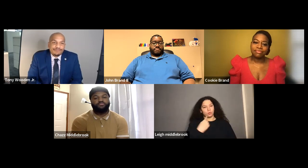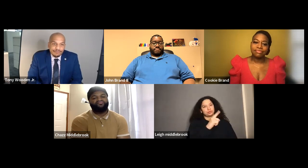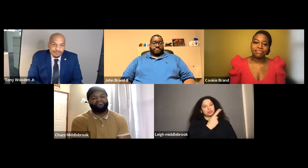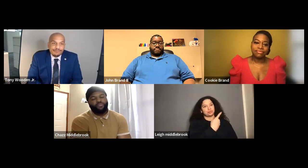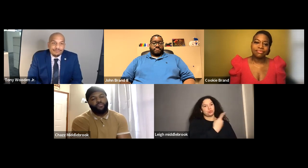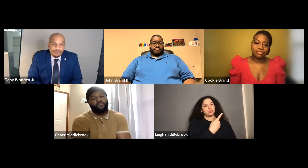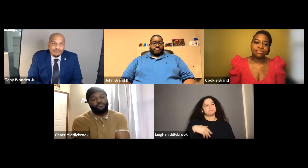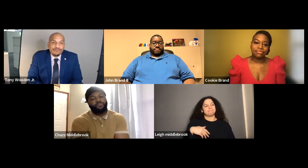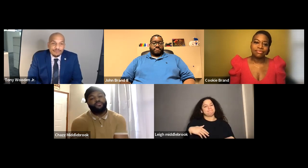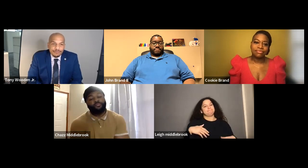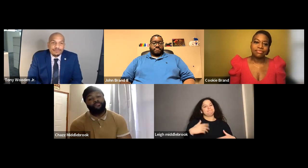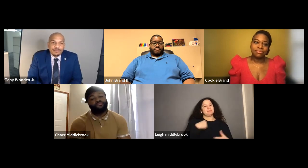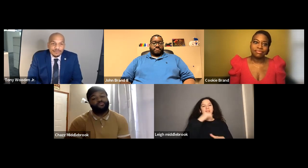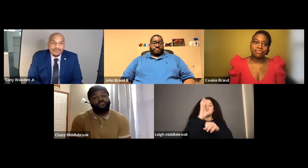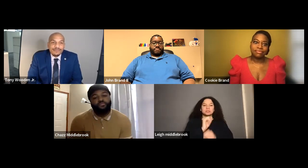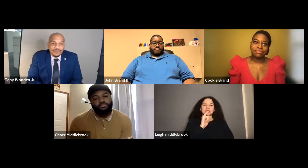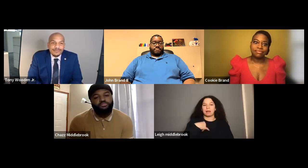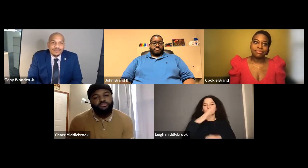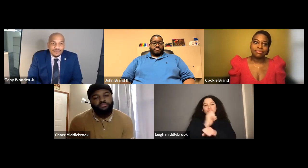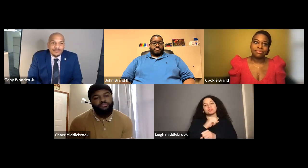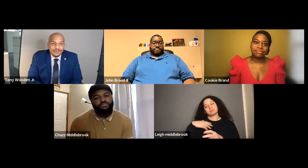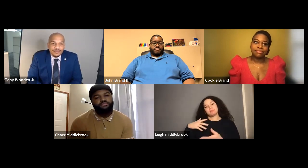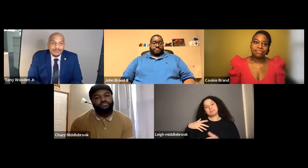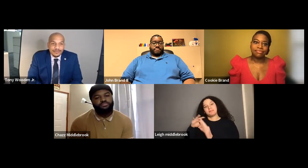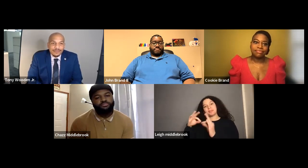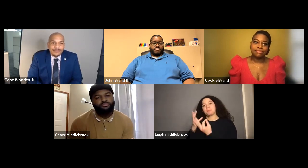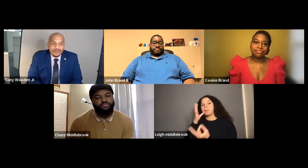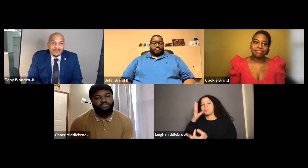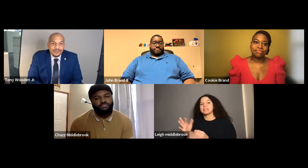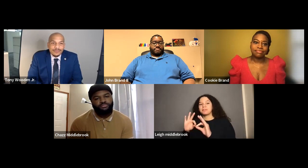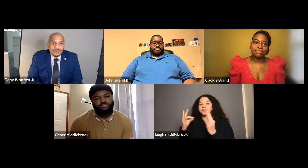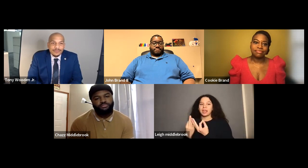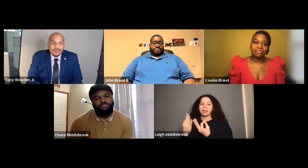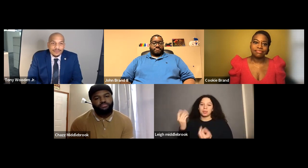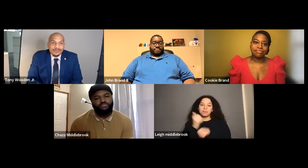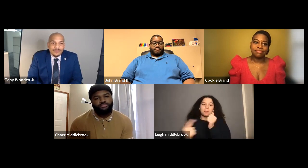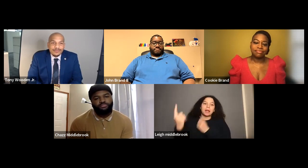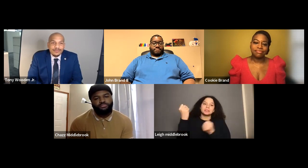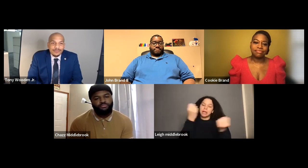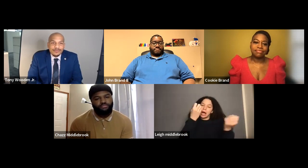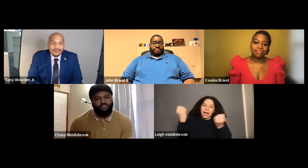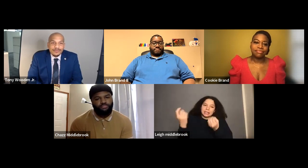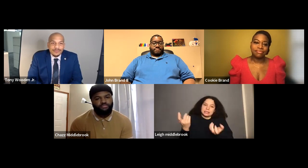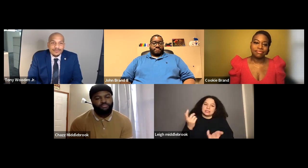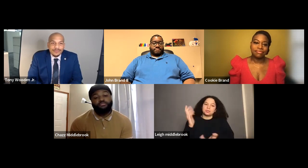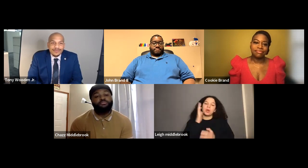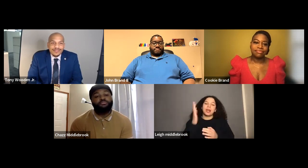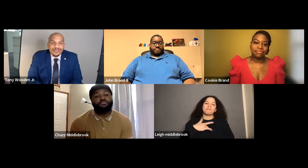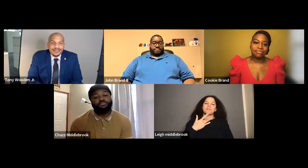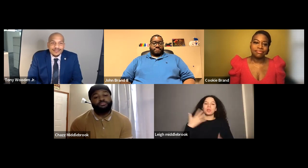family. It's just the two of us. And I'm not used to that because on my mom's side, you know, everybody signs and it's just a